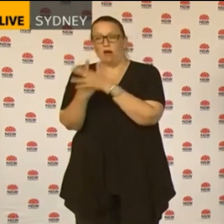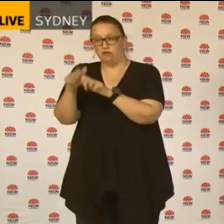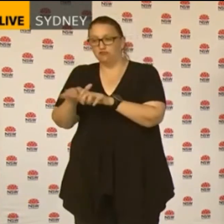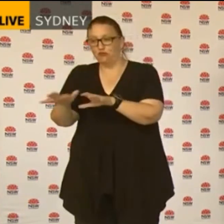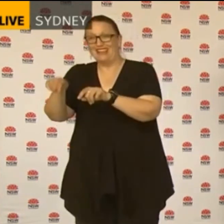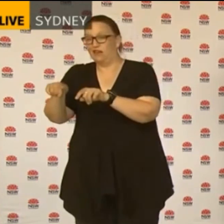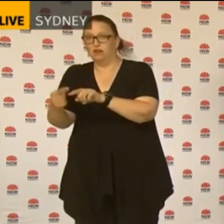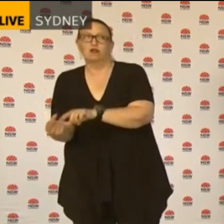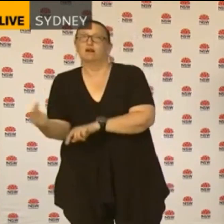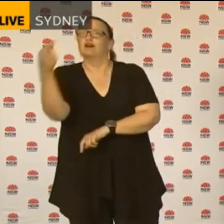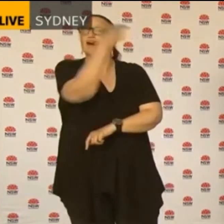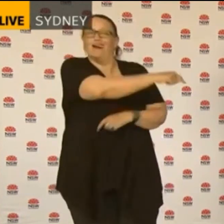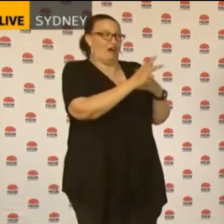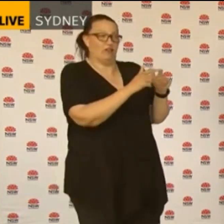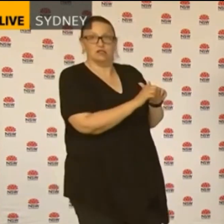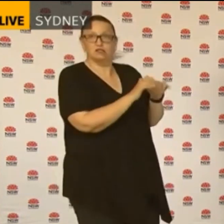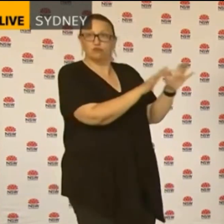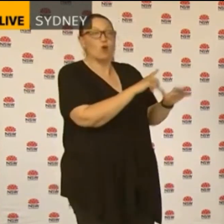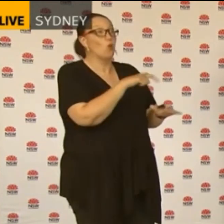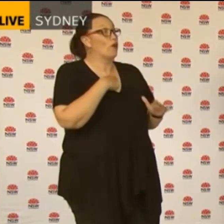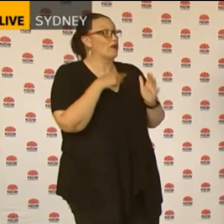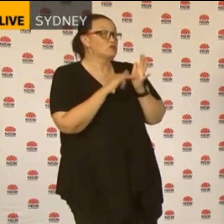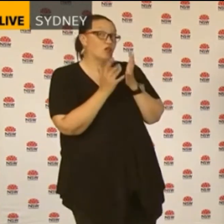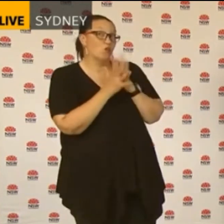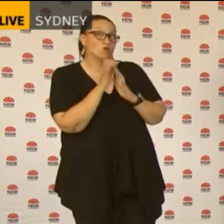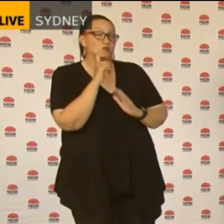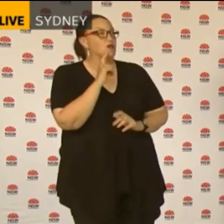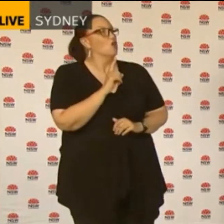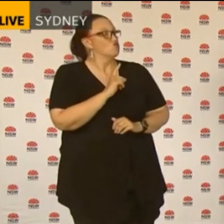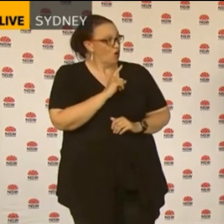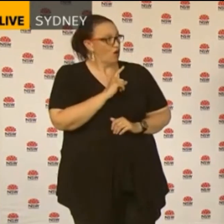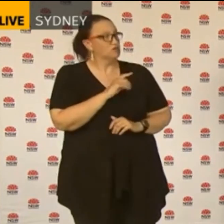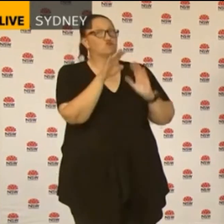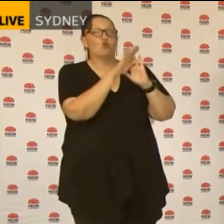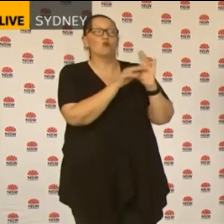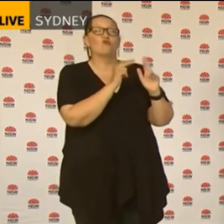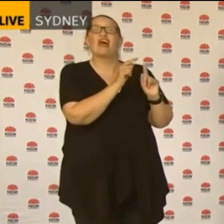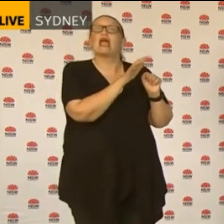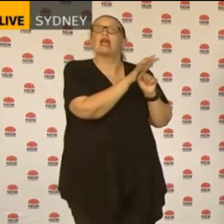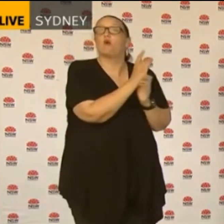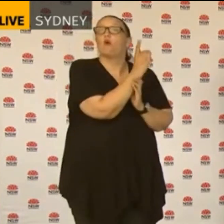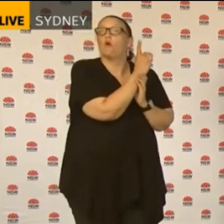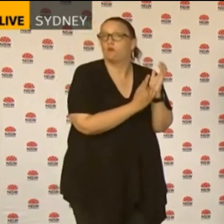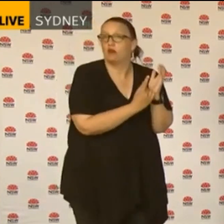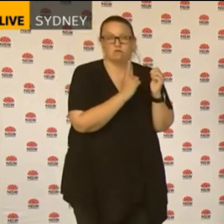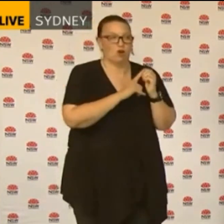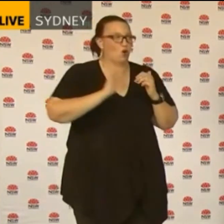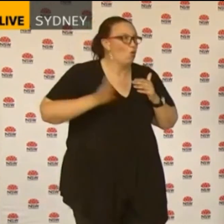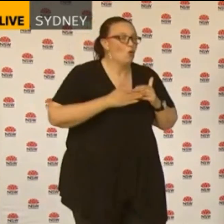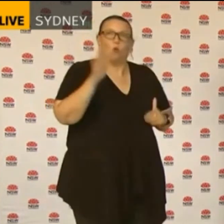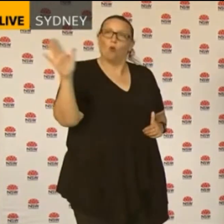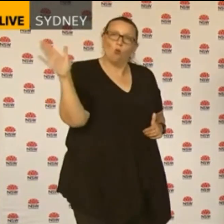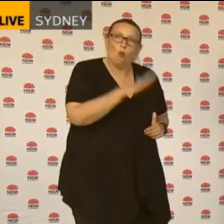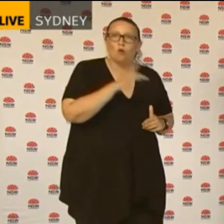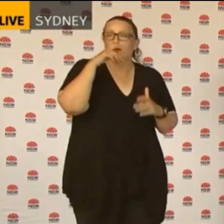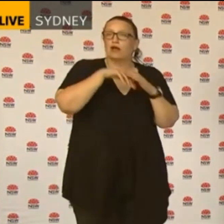single person in Australia, you're not welcome to New South Wales. I mean, I think we need a balanced approach. I think we need an approach which affects